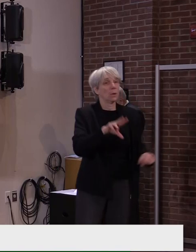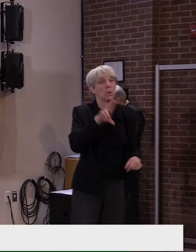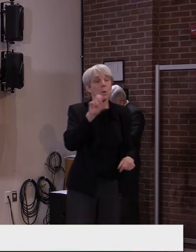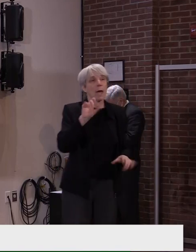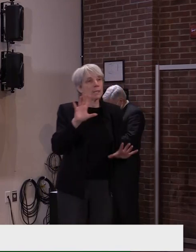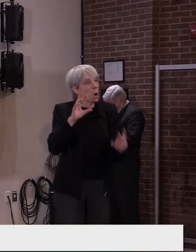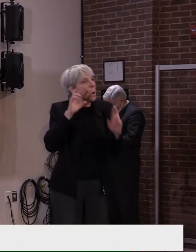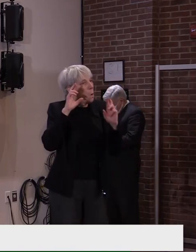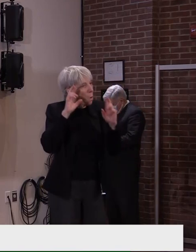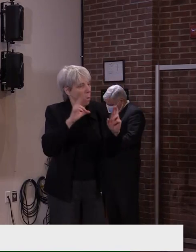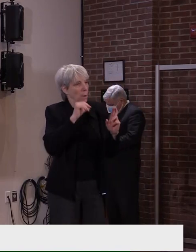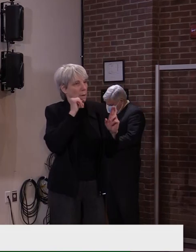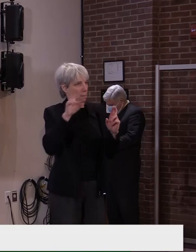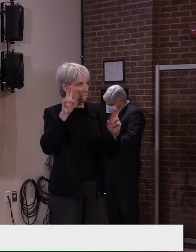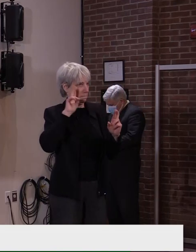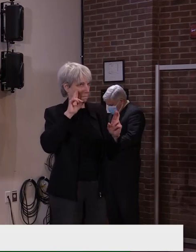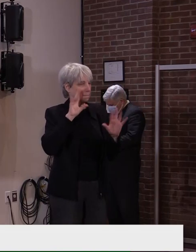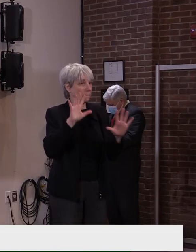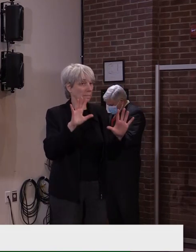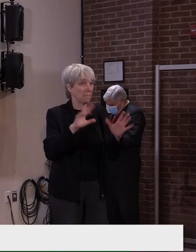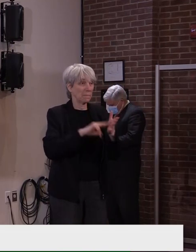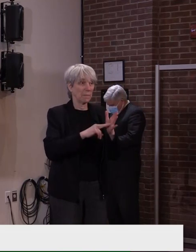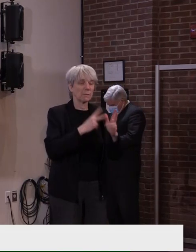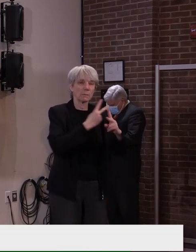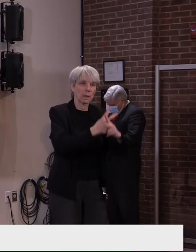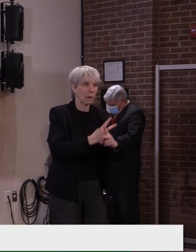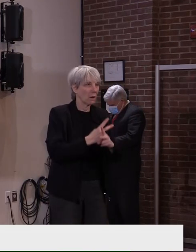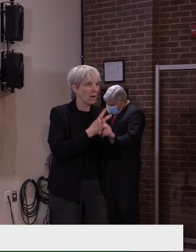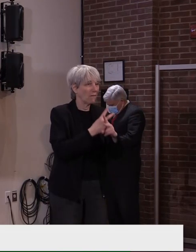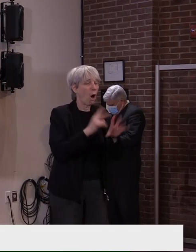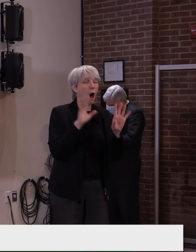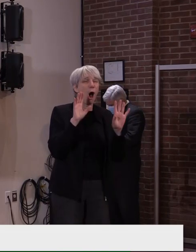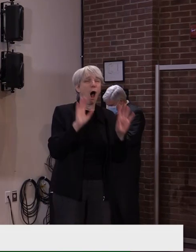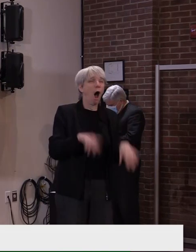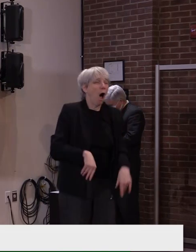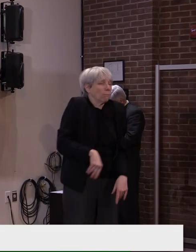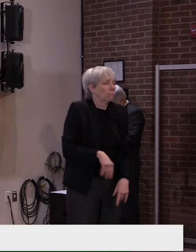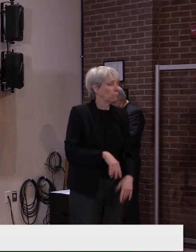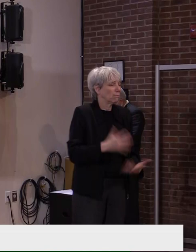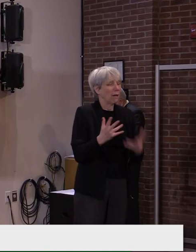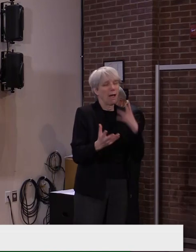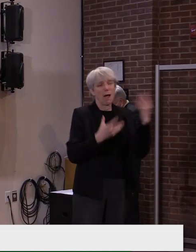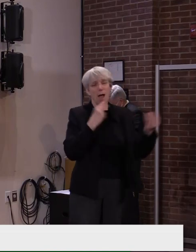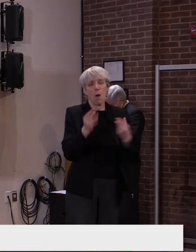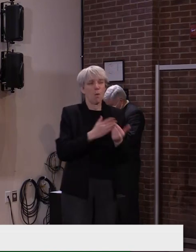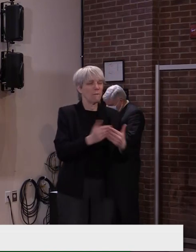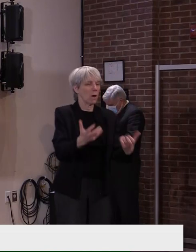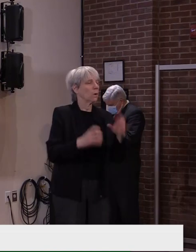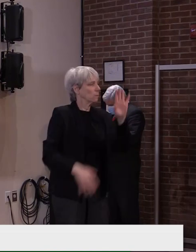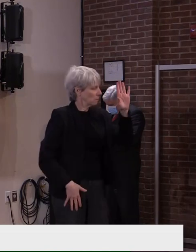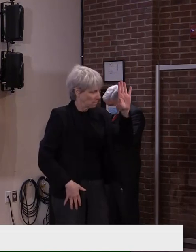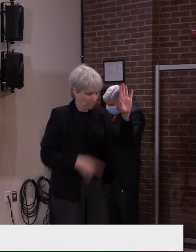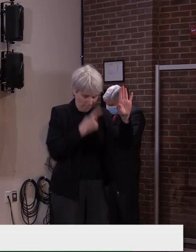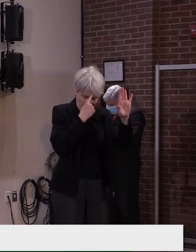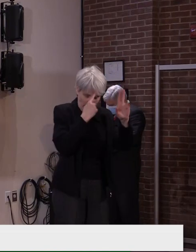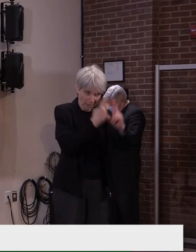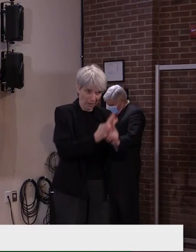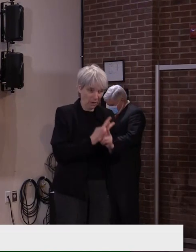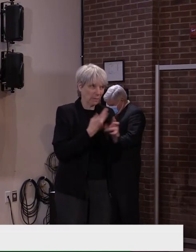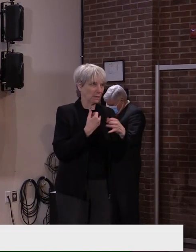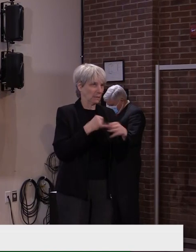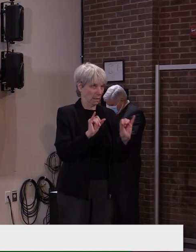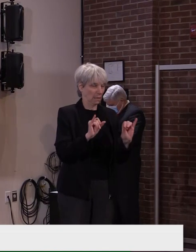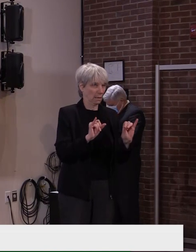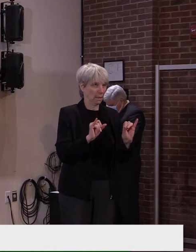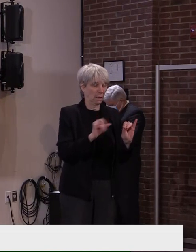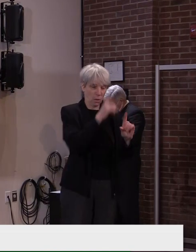States. So we all must stay on our guard. We absolutely need to do everything we can to prevent the spread of this virus,